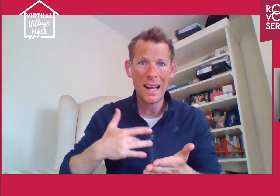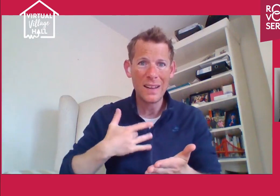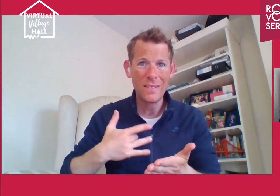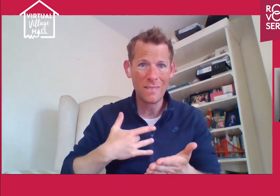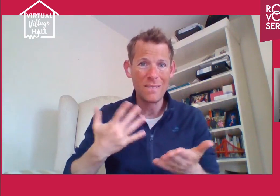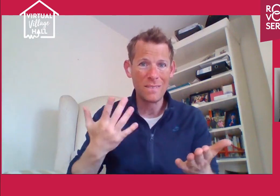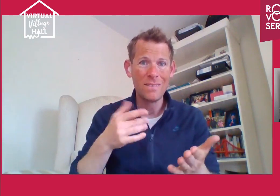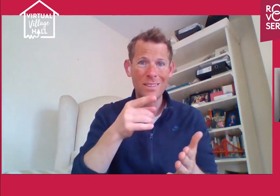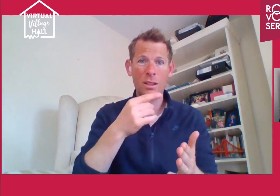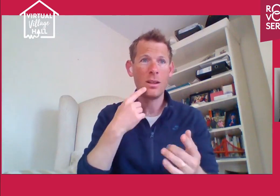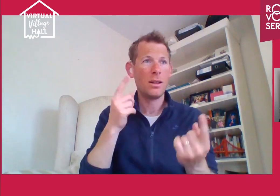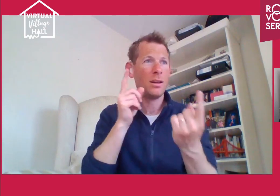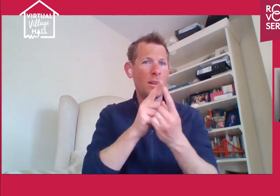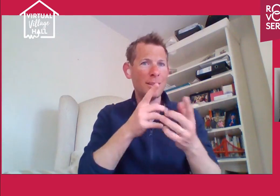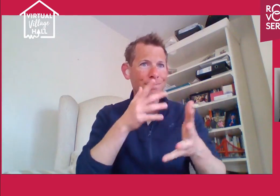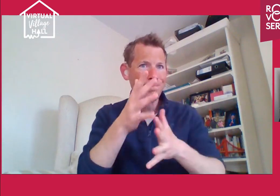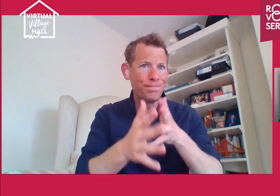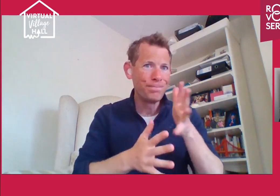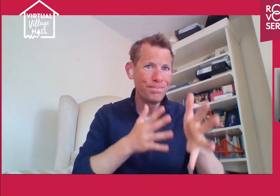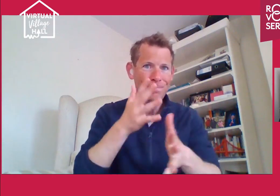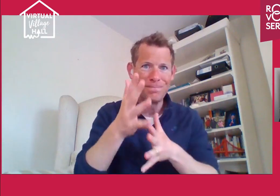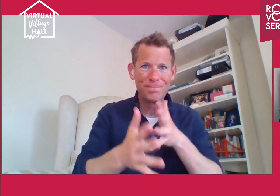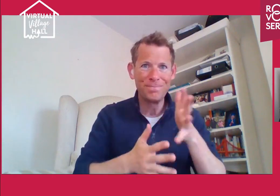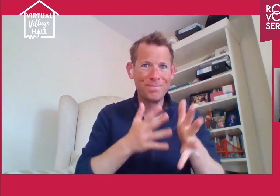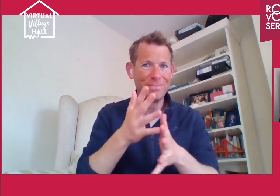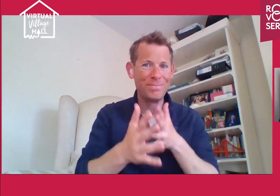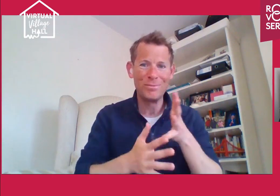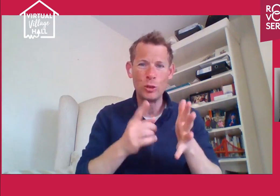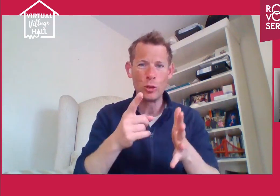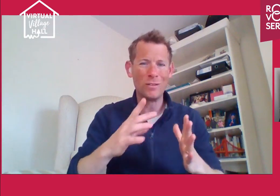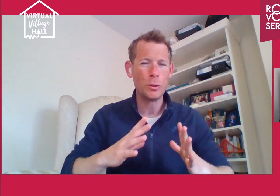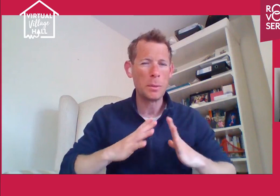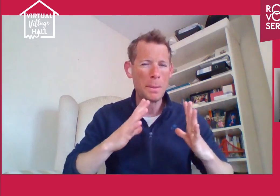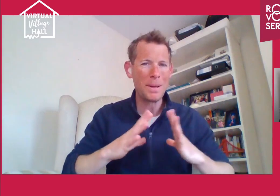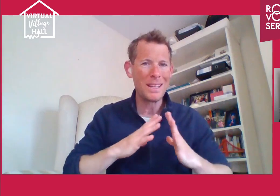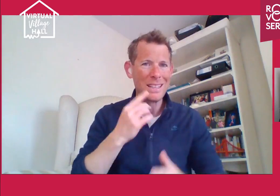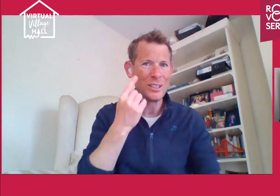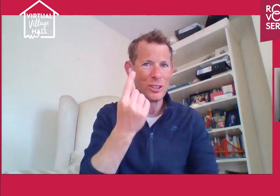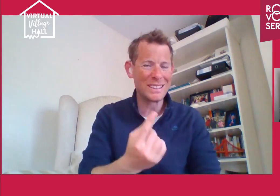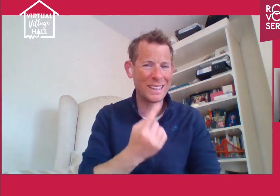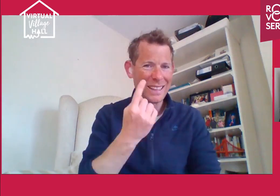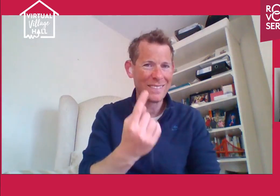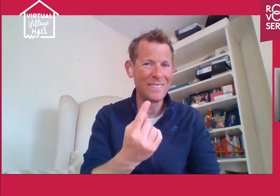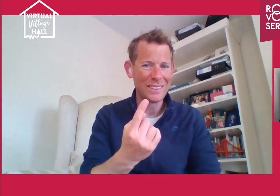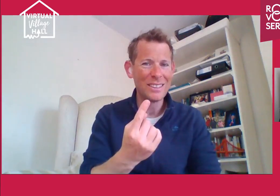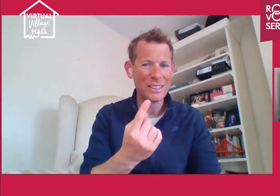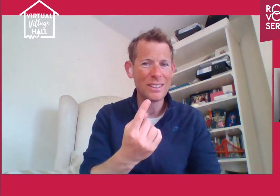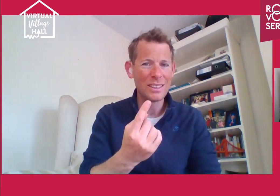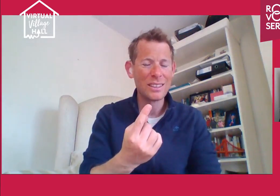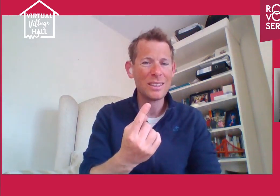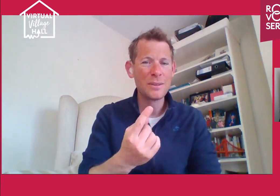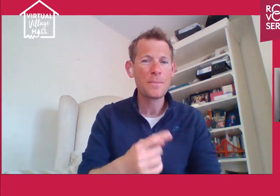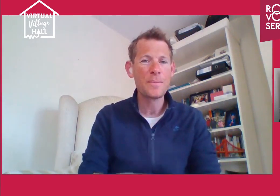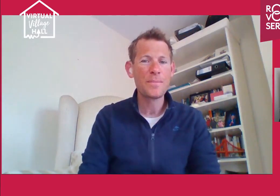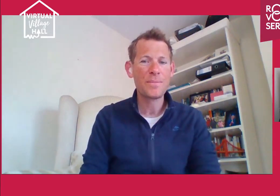That's an experience of real life. So when you meet a deaf person and they're signing, you have to be prepared.